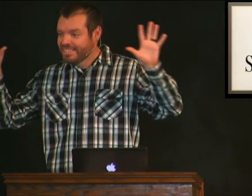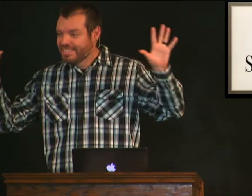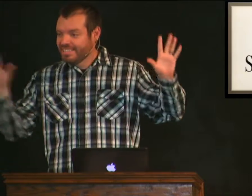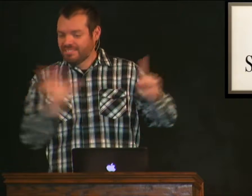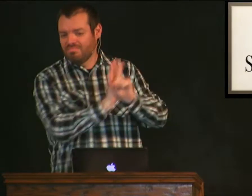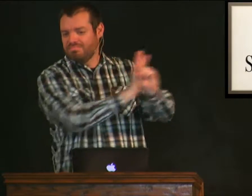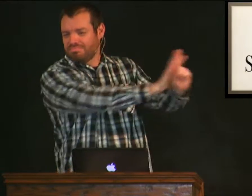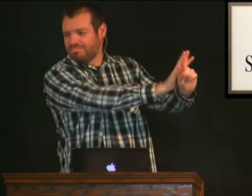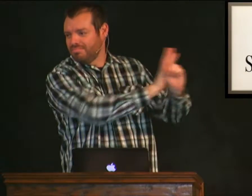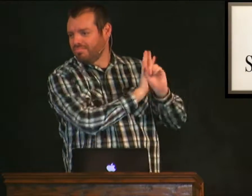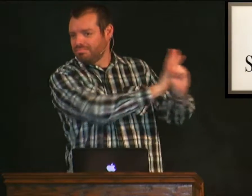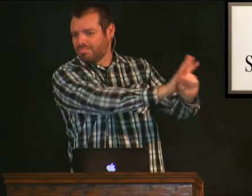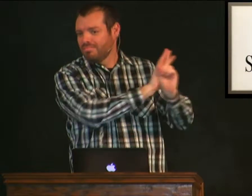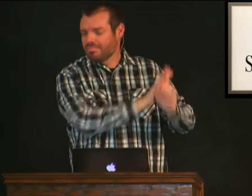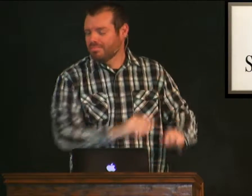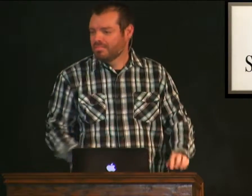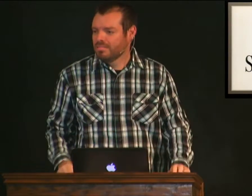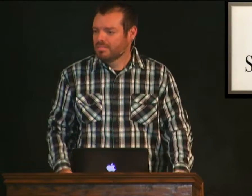light.